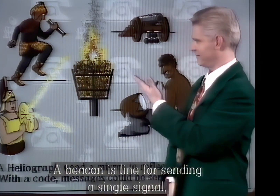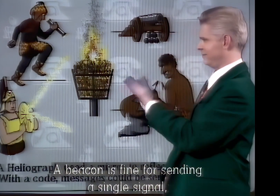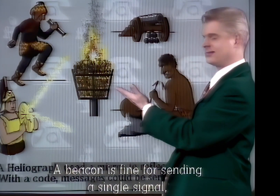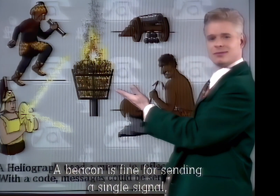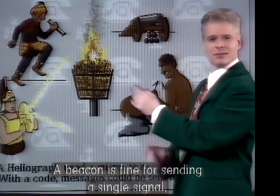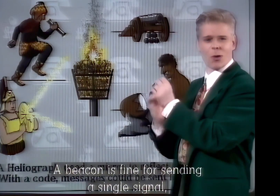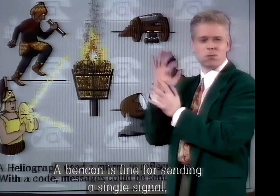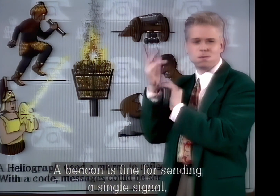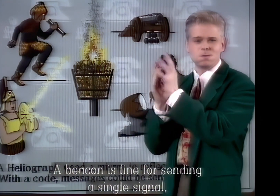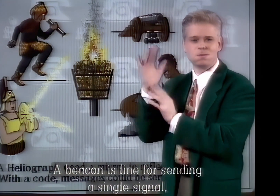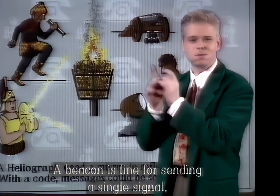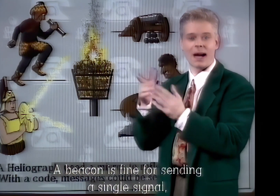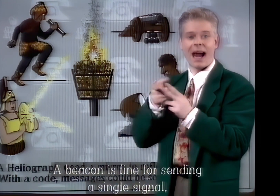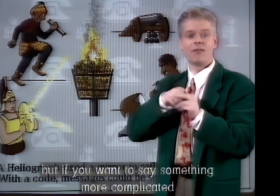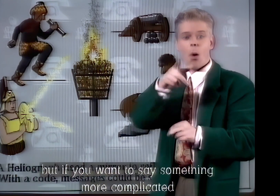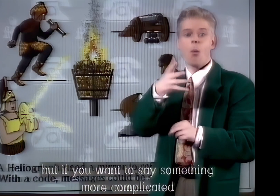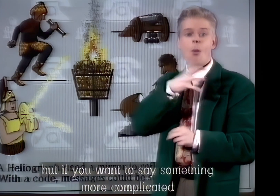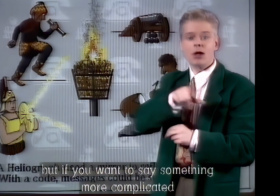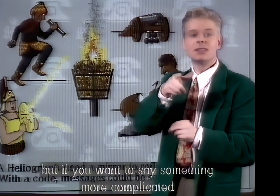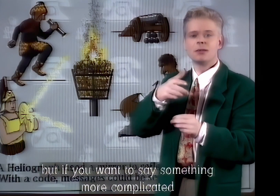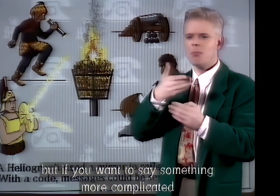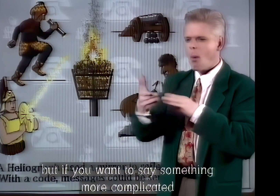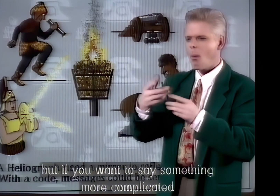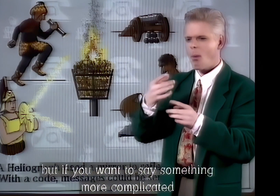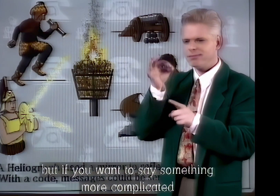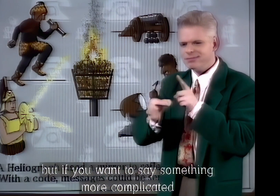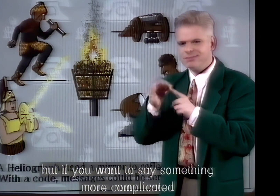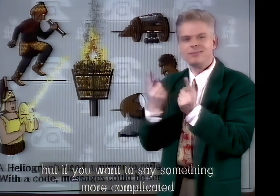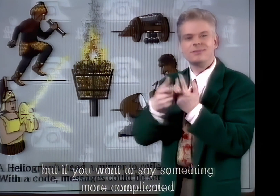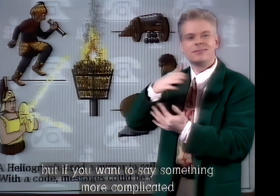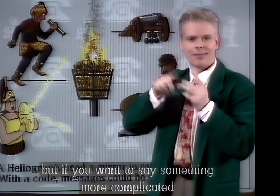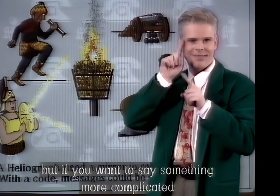A beacon is fine for sending a single signal. But if you want to say